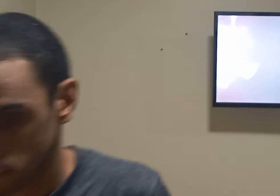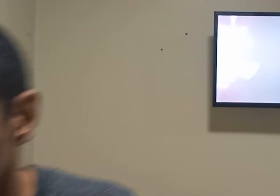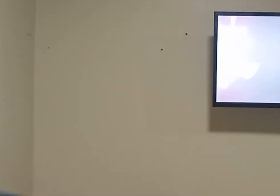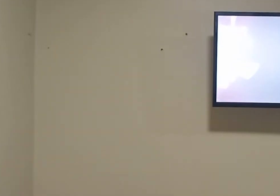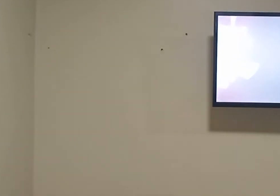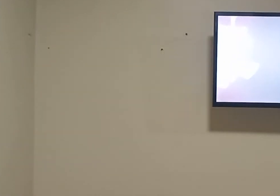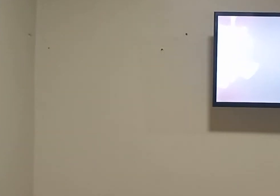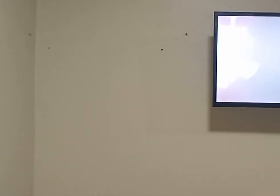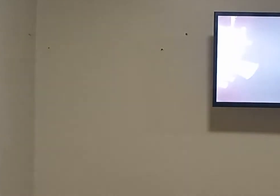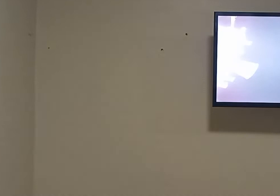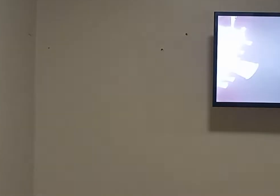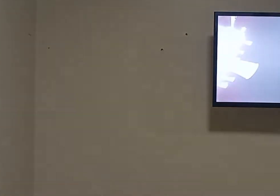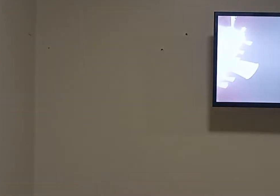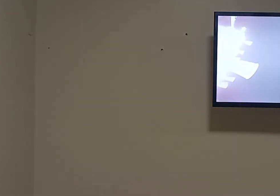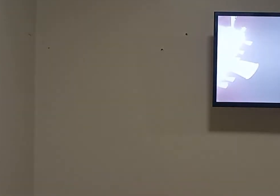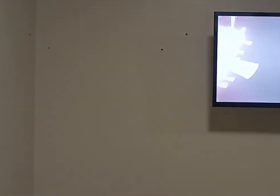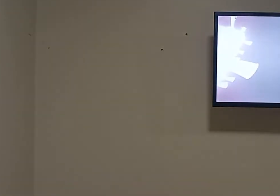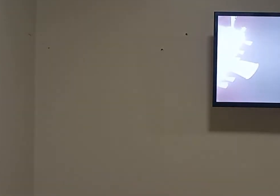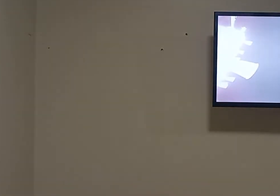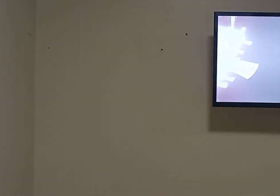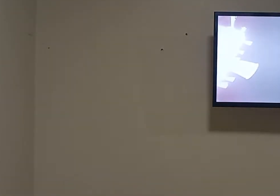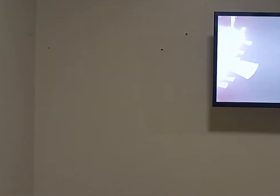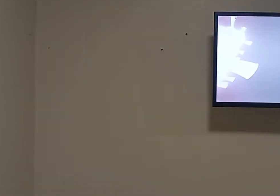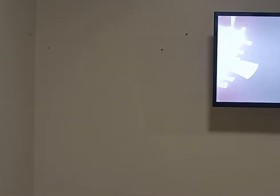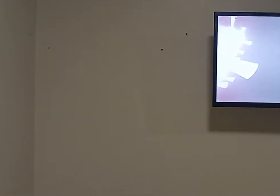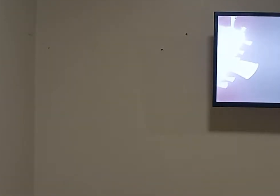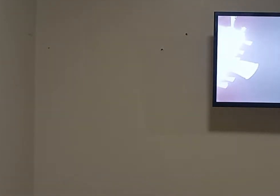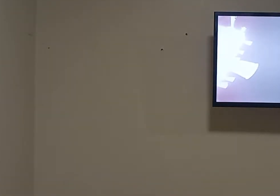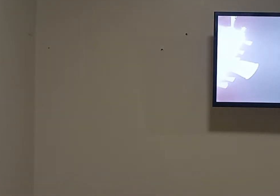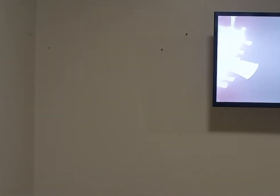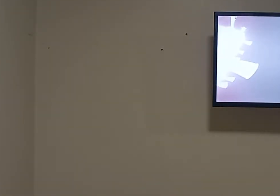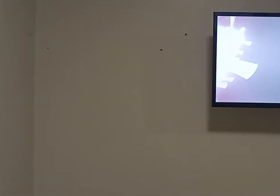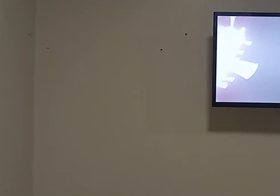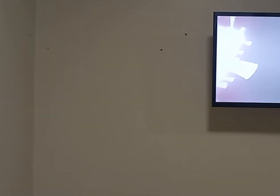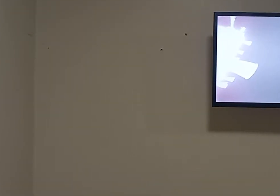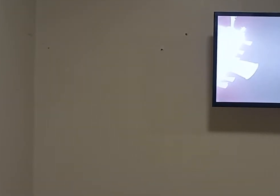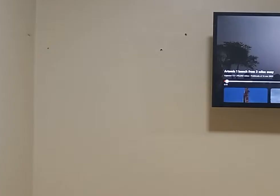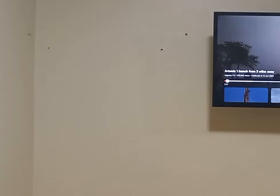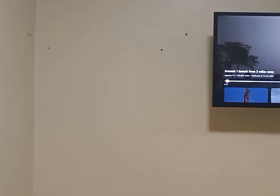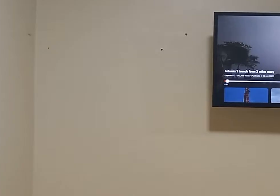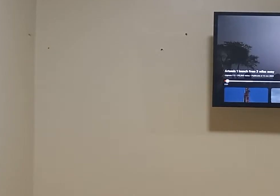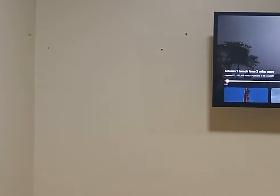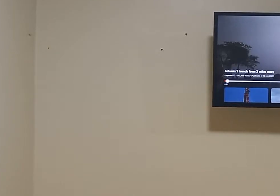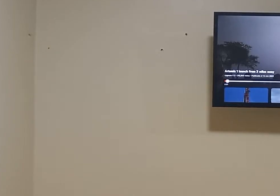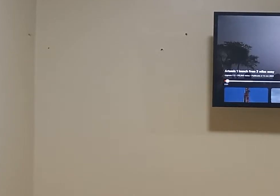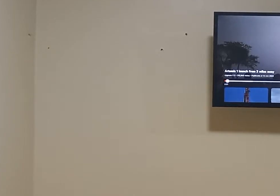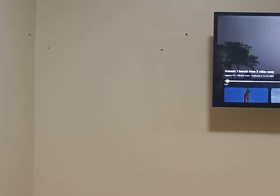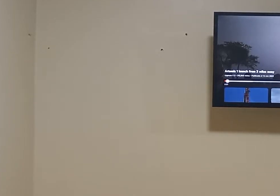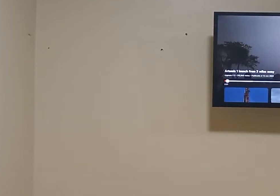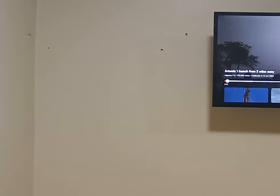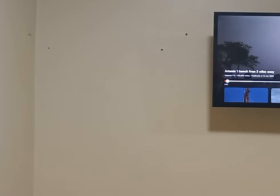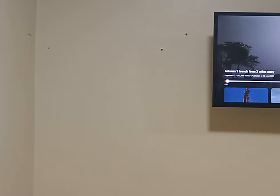Orion will be completing a 25-day mission as part of Artemis 1 with a splashdown.